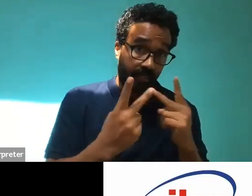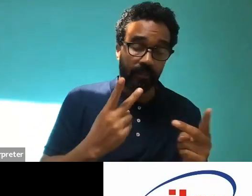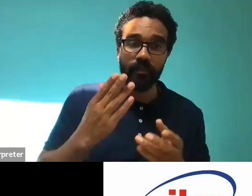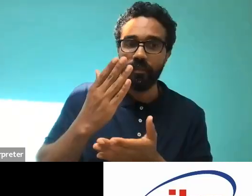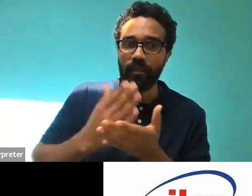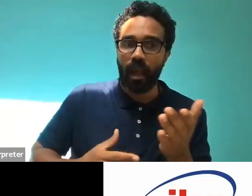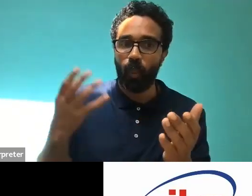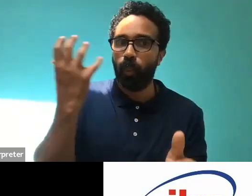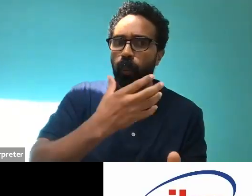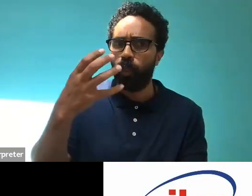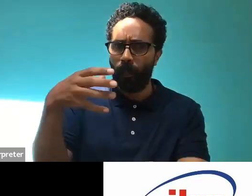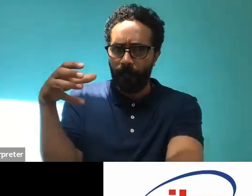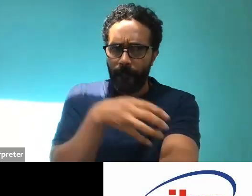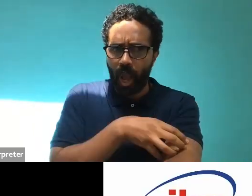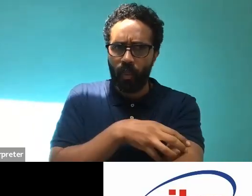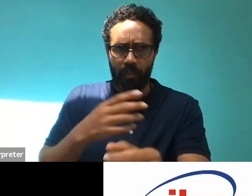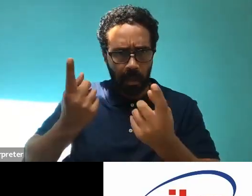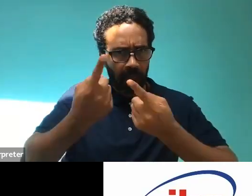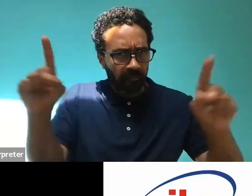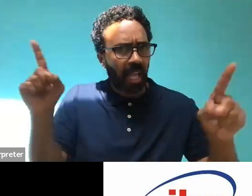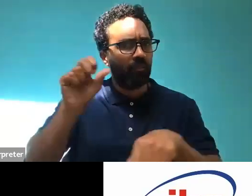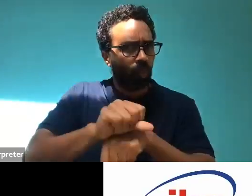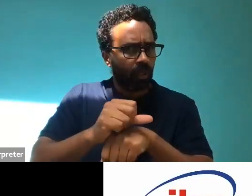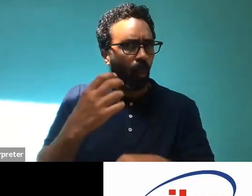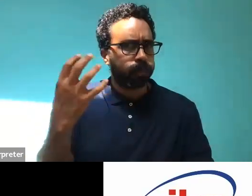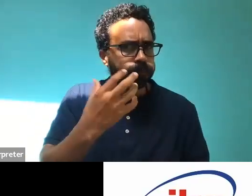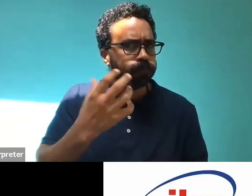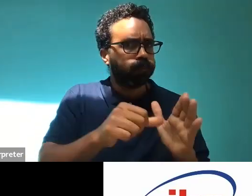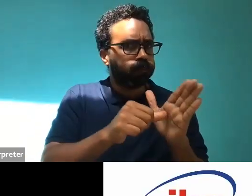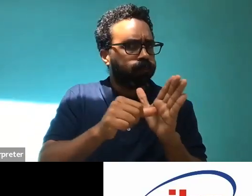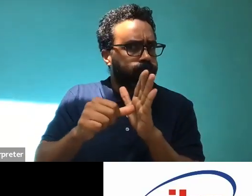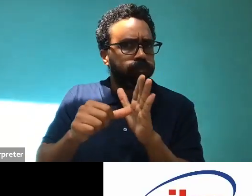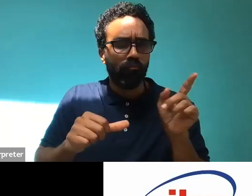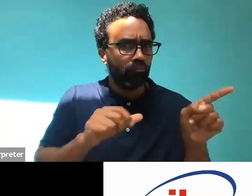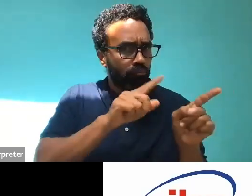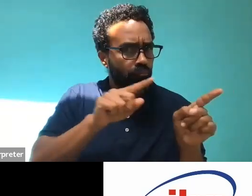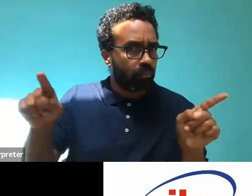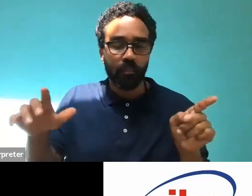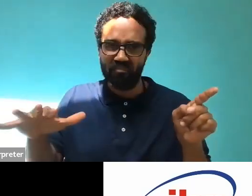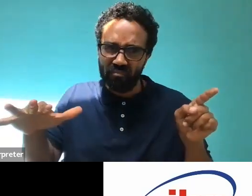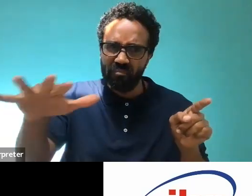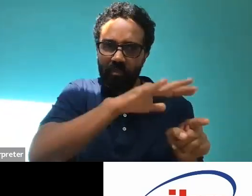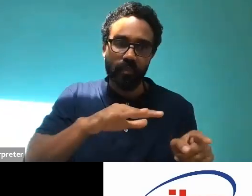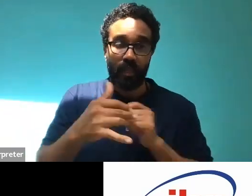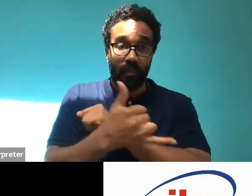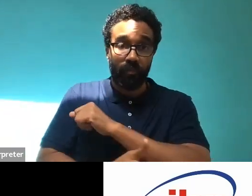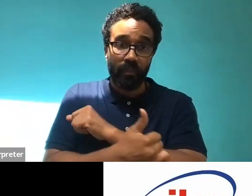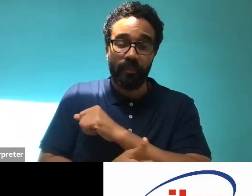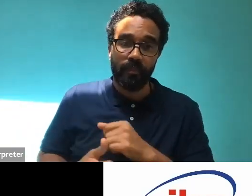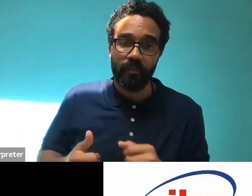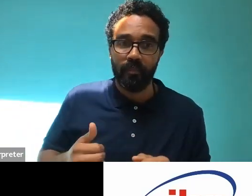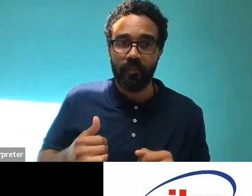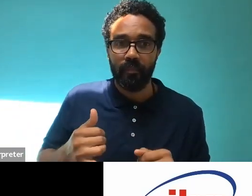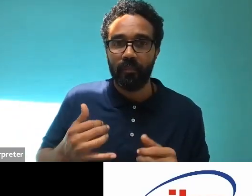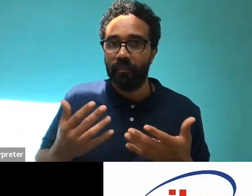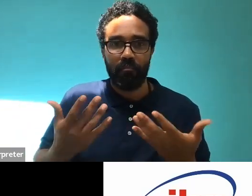very powerful, effective work being done all across the country that's very